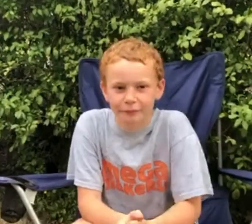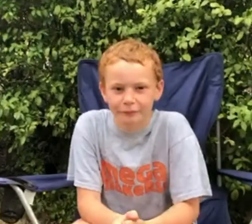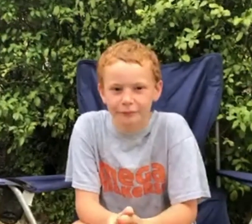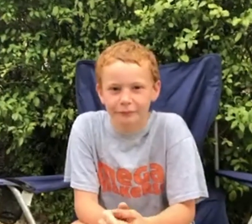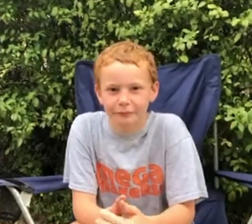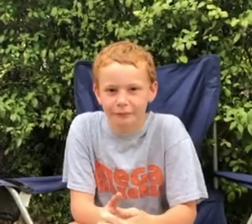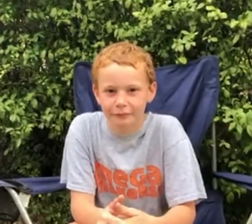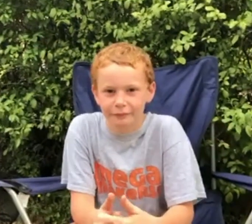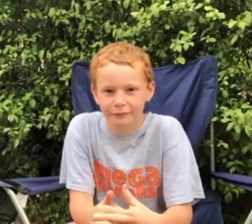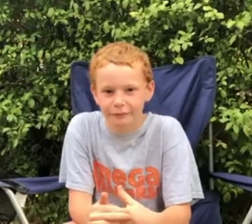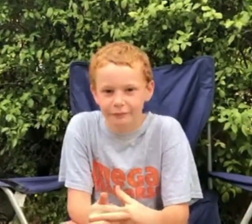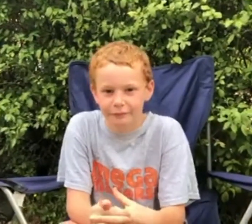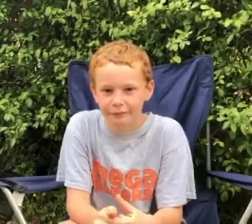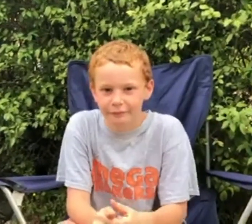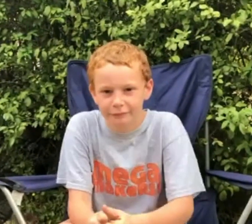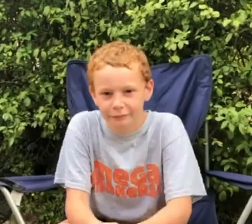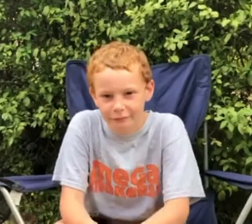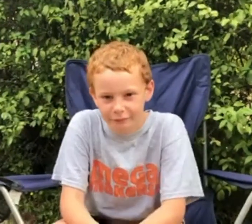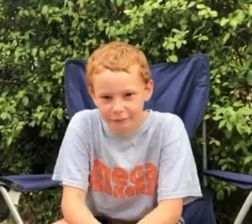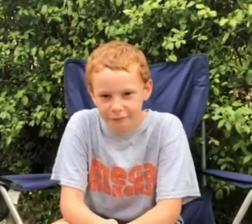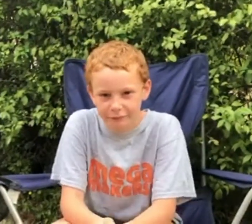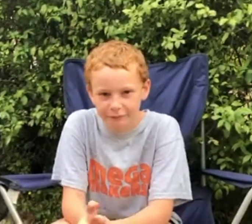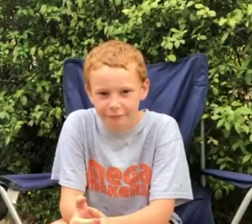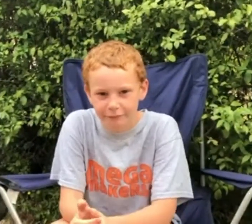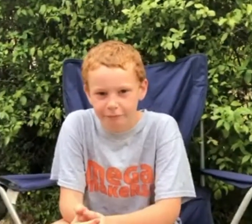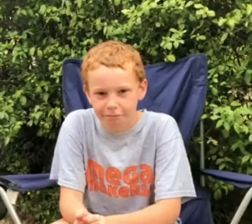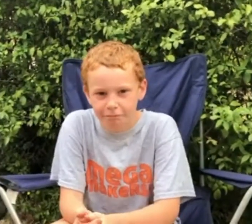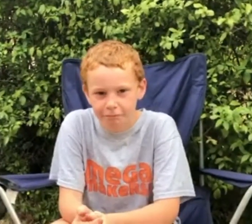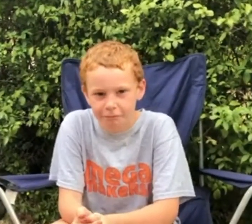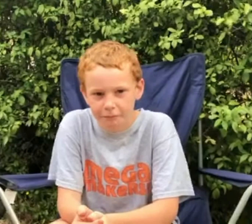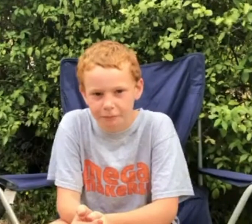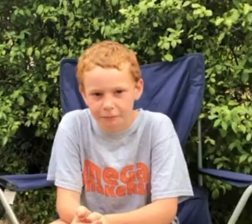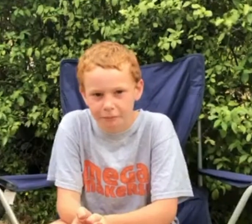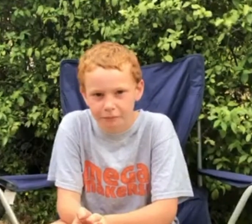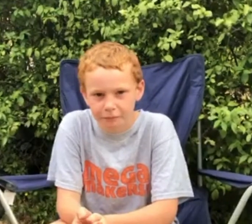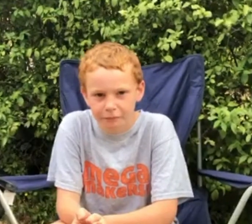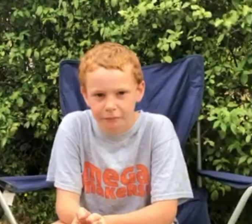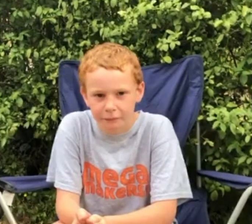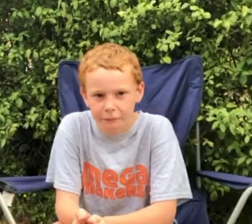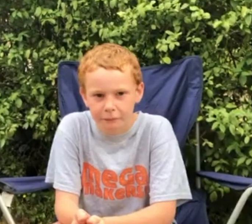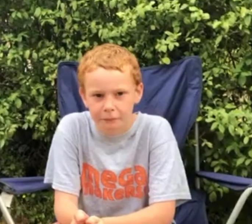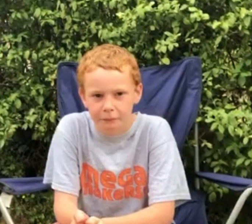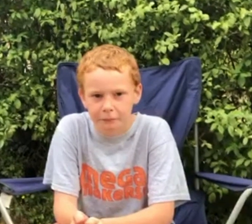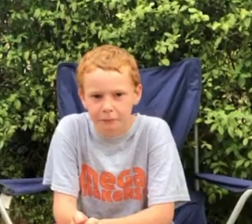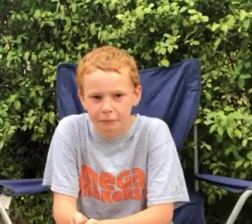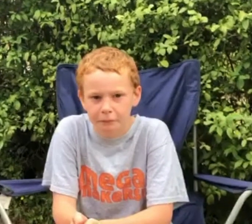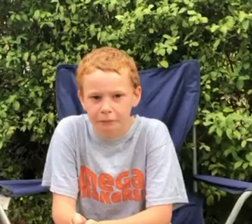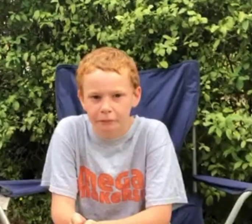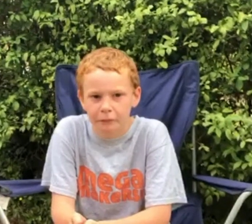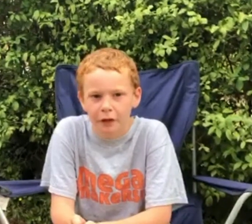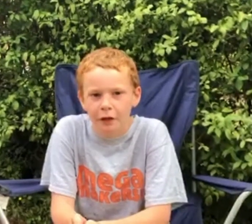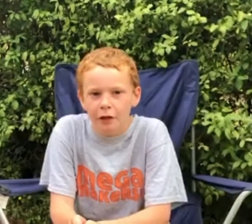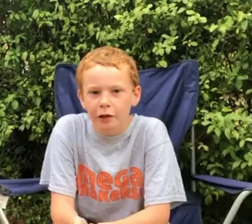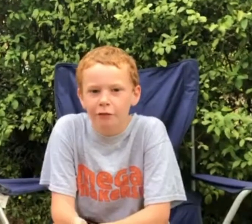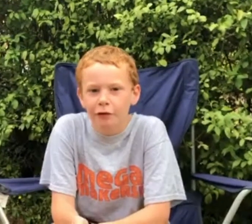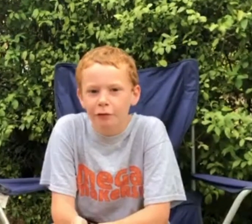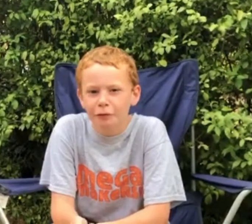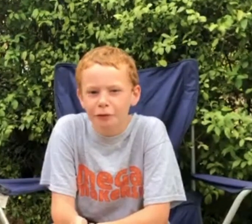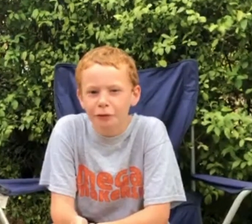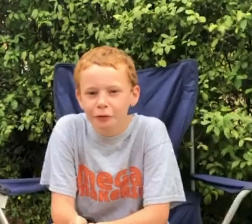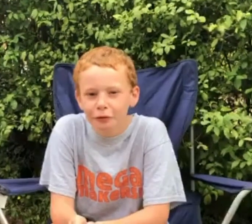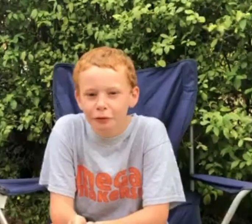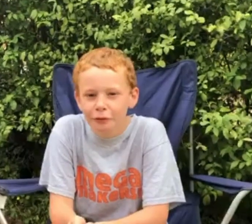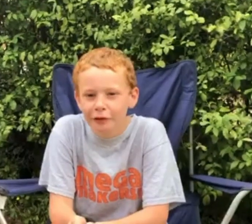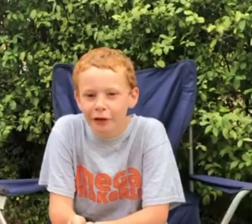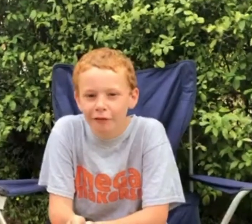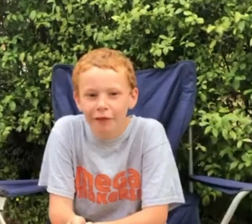So we've got no words on the screen now. Do you think you can say the memory verse? Samuel's going to have a go at it as well, so over to you, Samuel. Love the Lord